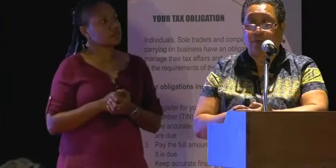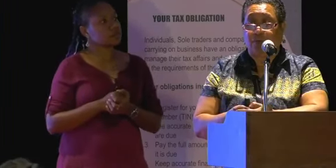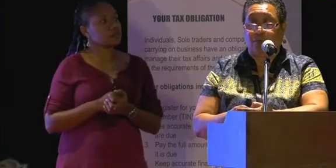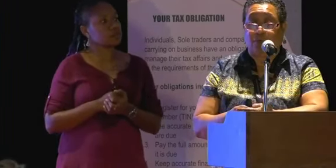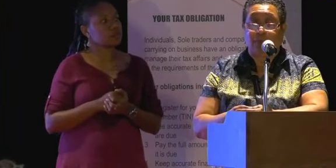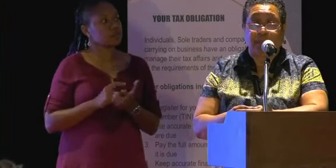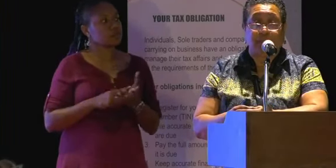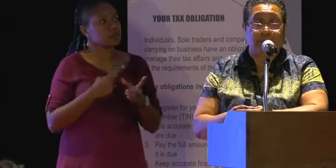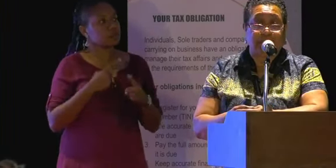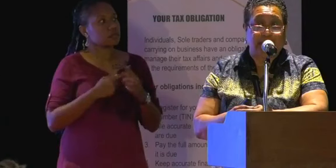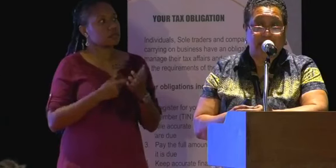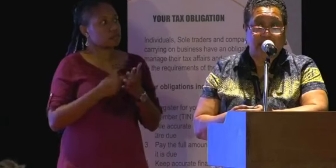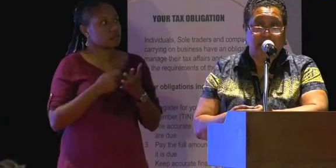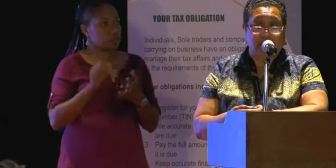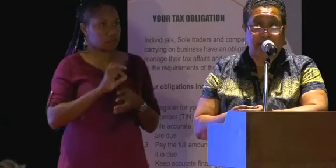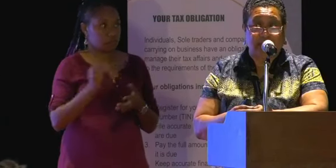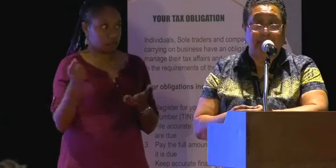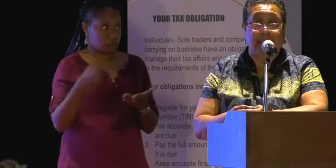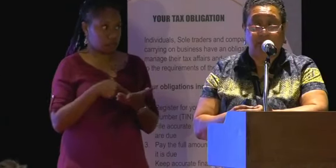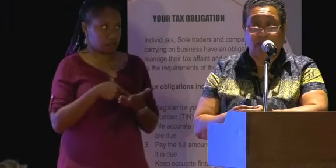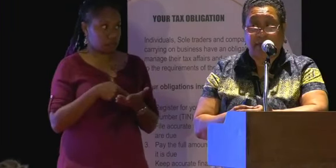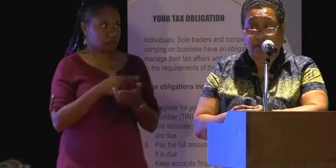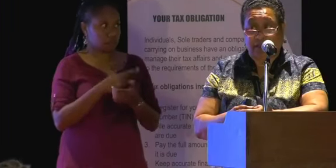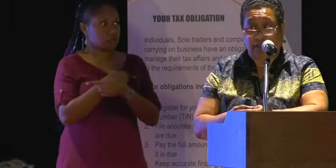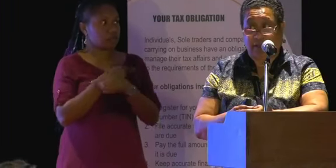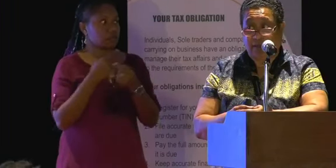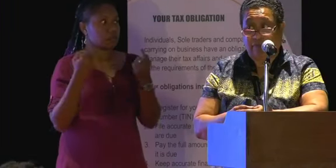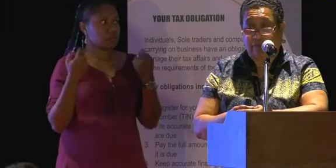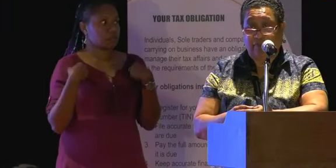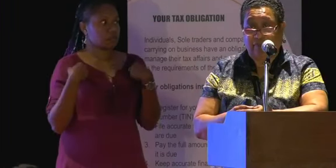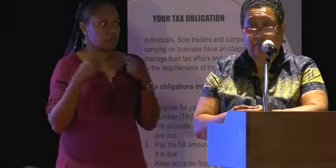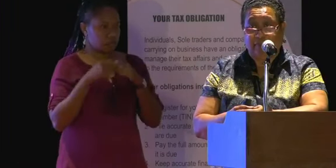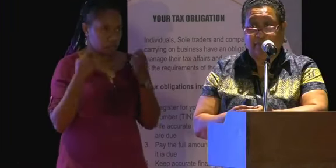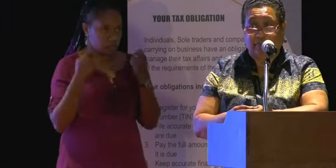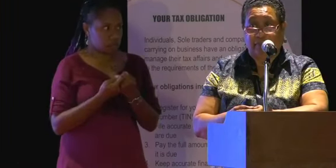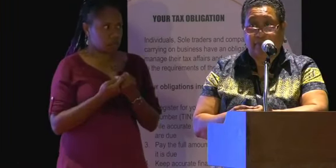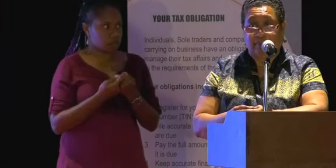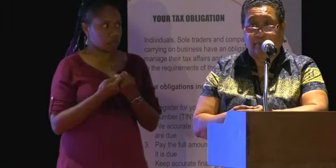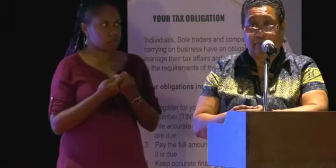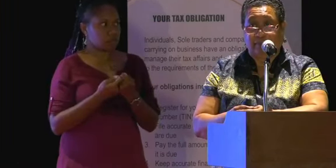for Notice of Intention to Take Legal Action.